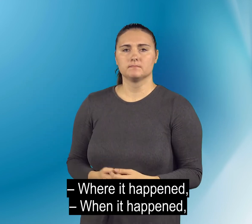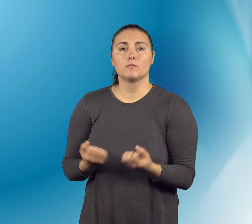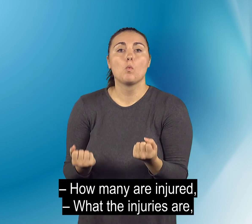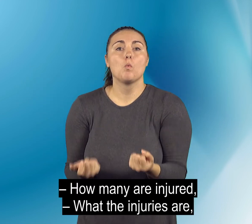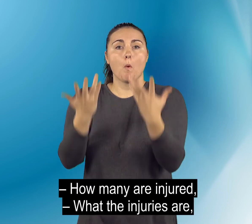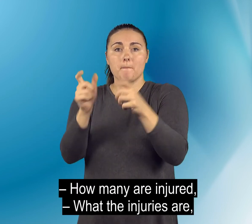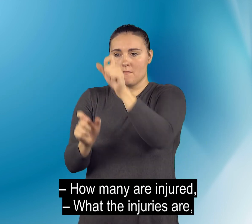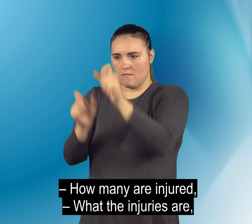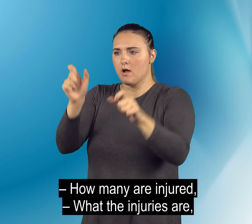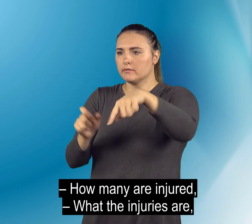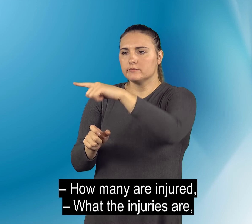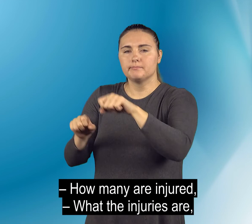How many are injured?